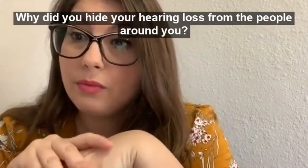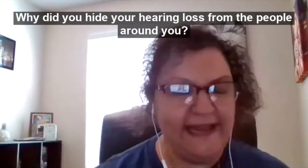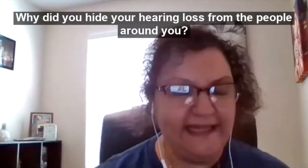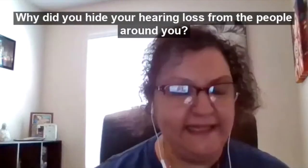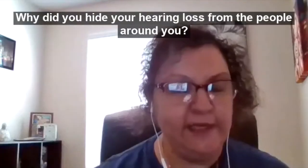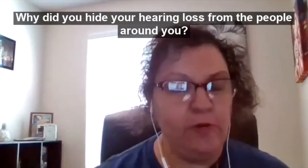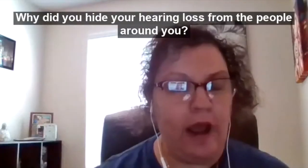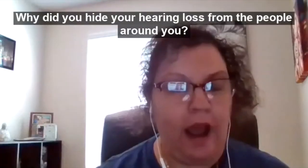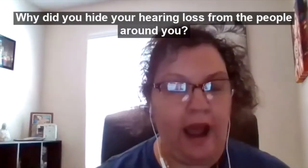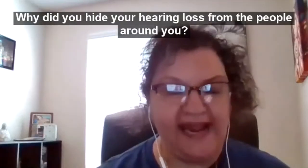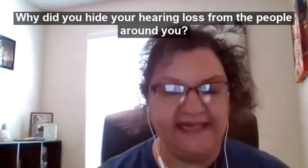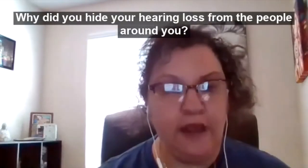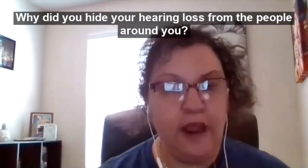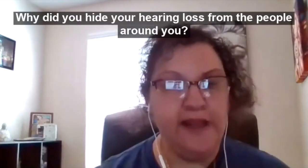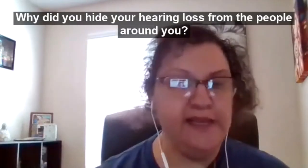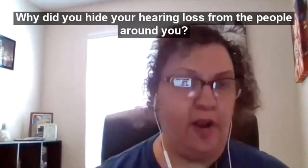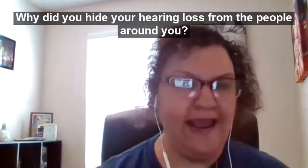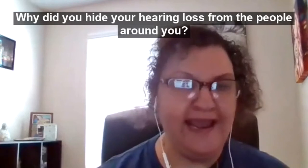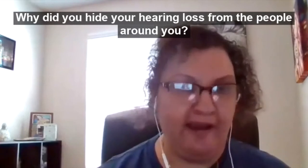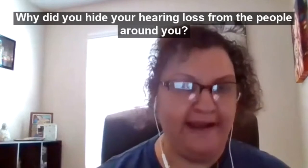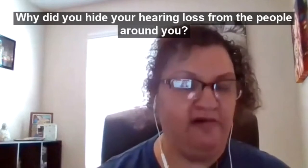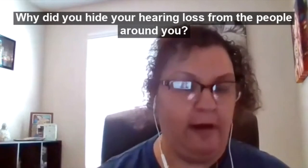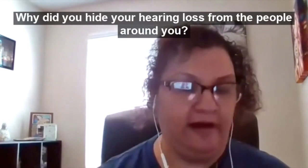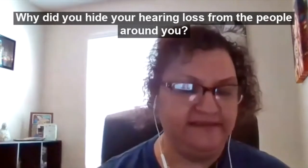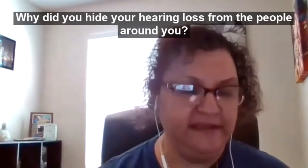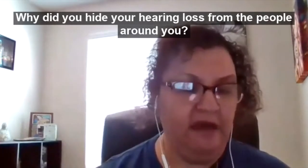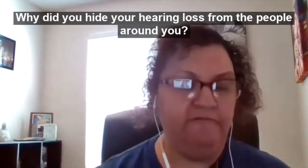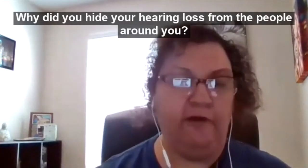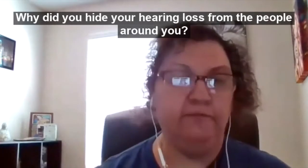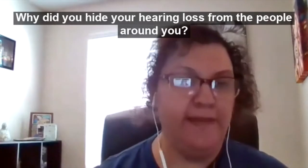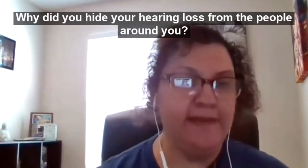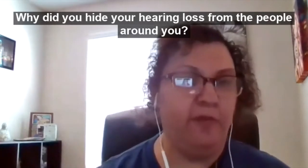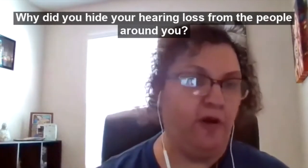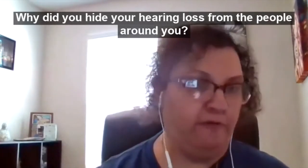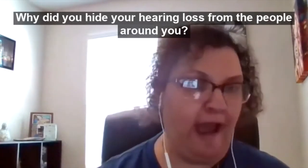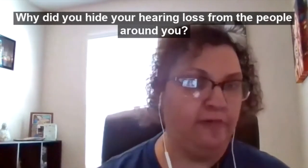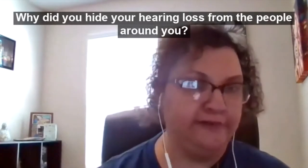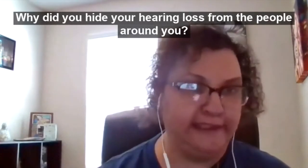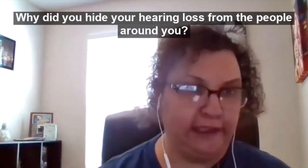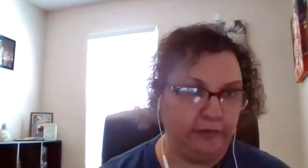Why did you hide your hearing loss from the people around you?